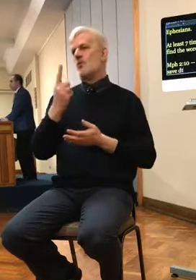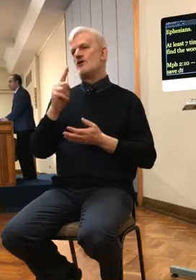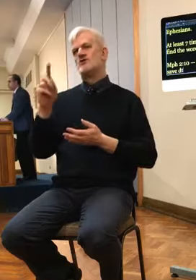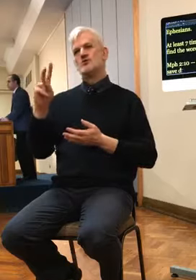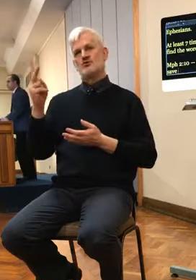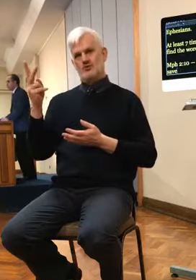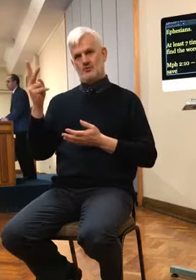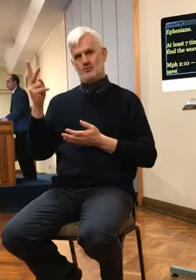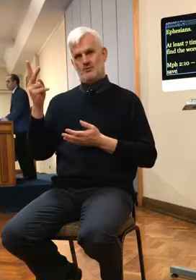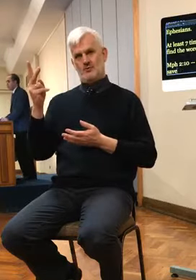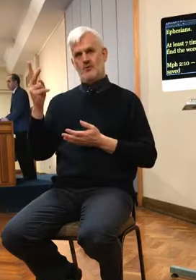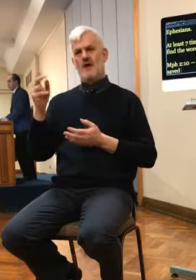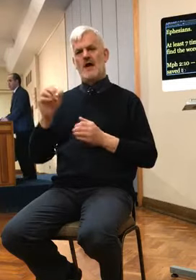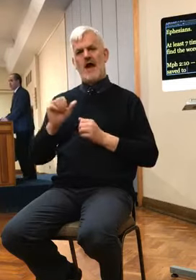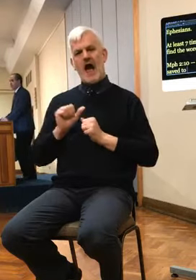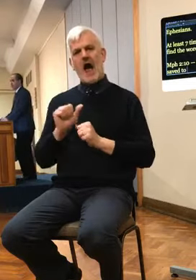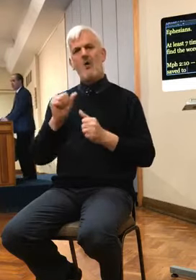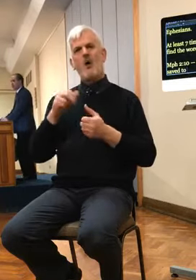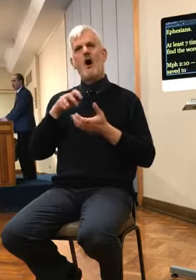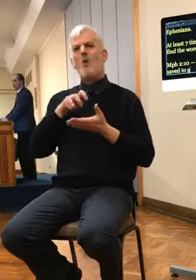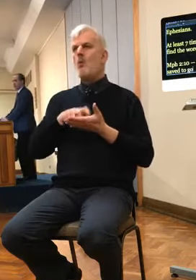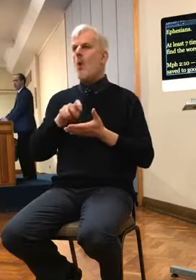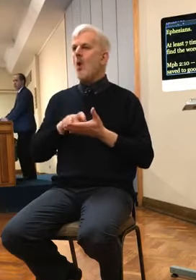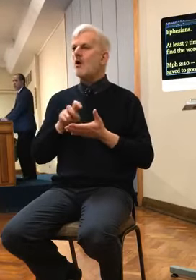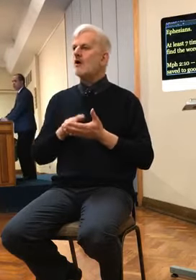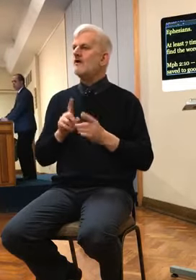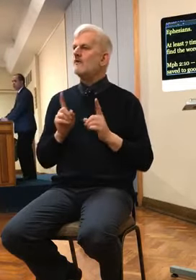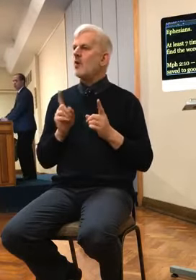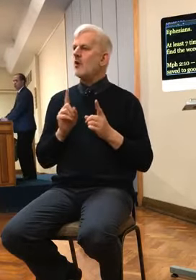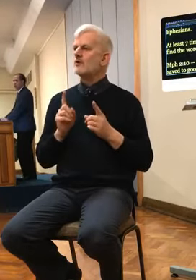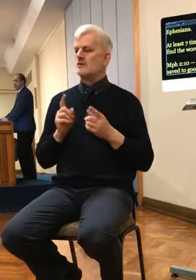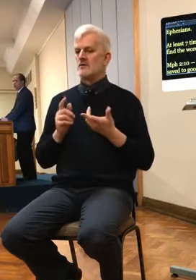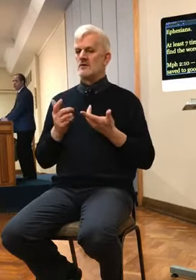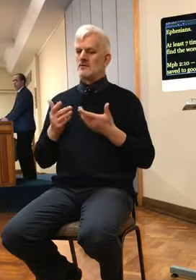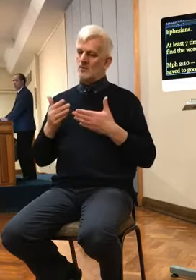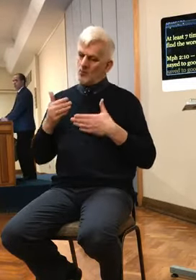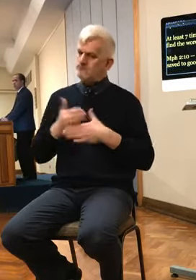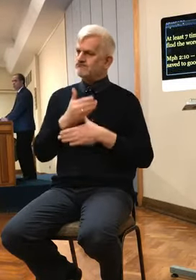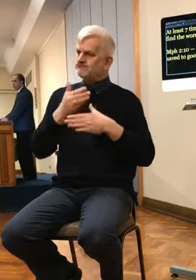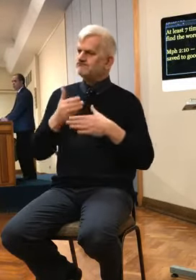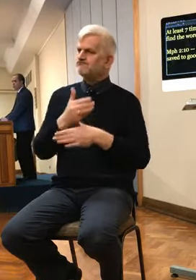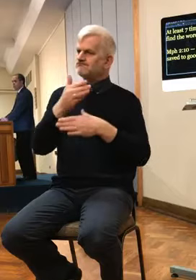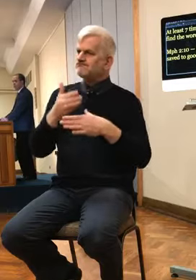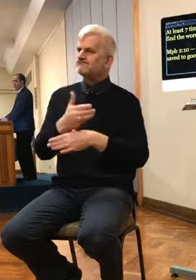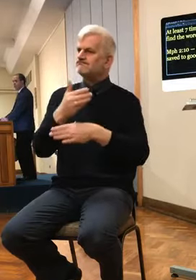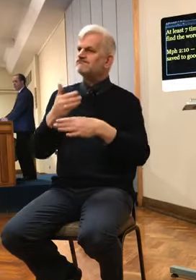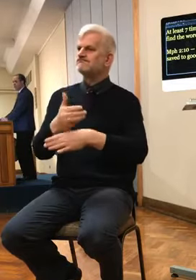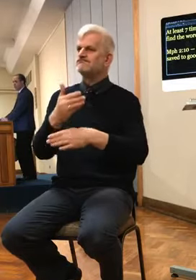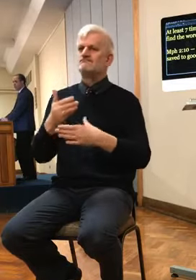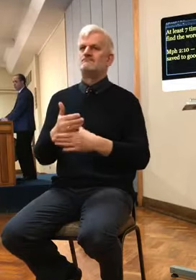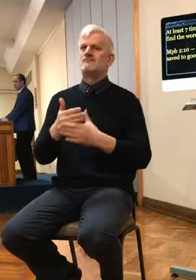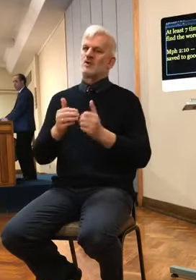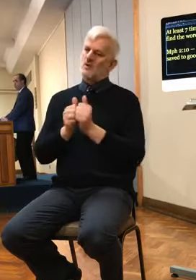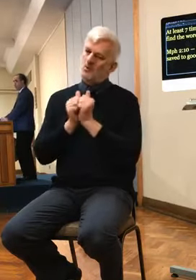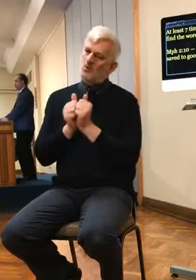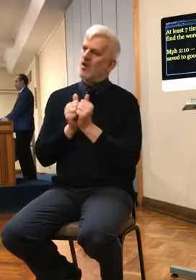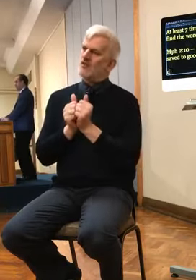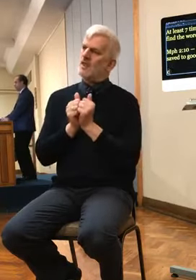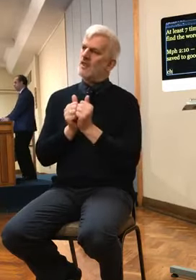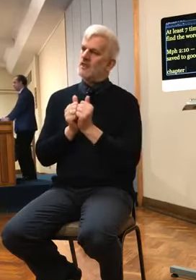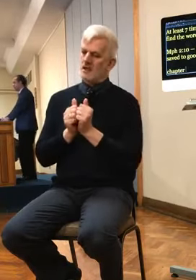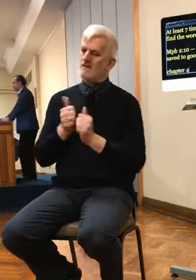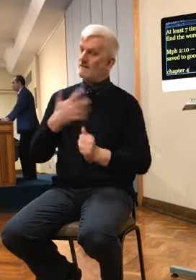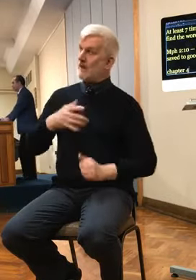our vocational walk. We are called to walk a walk that is worthy of our vocation, that